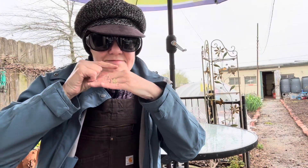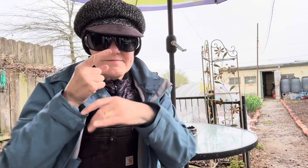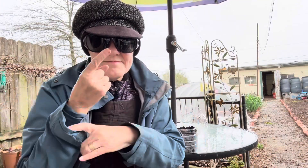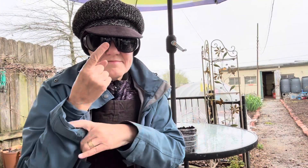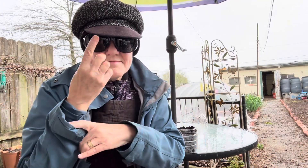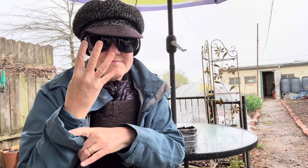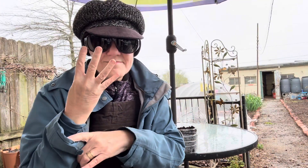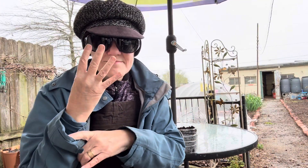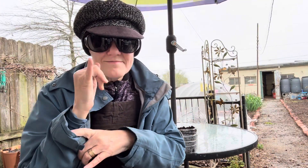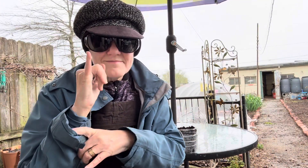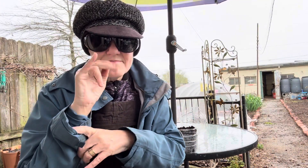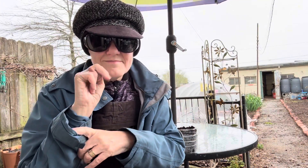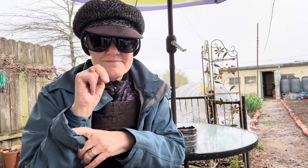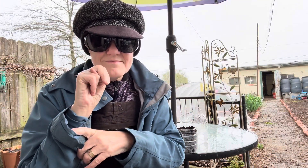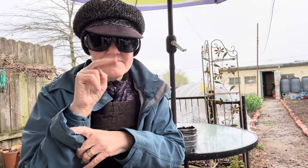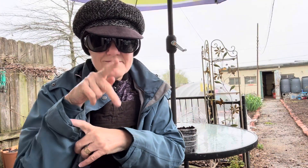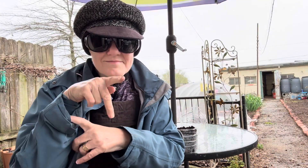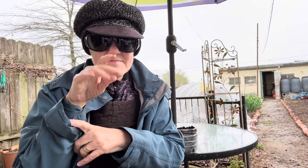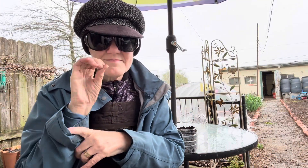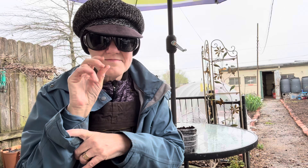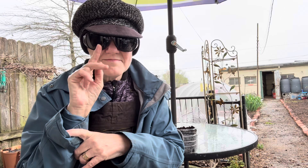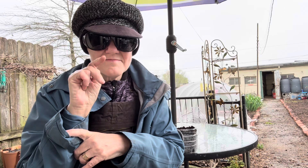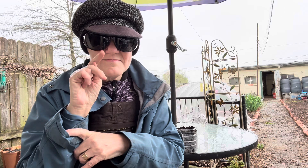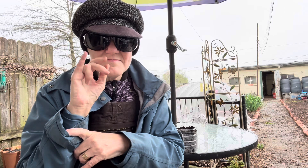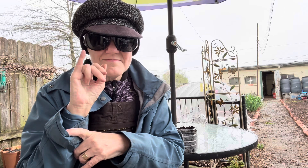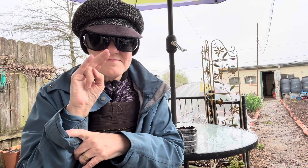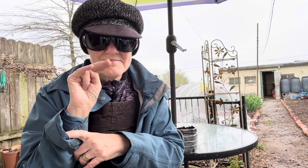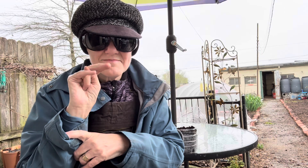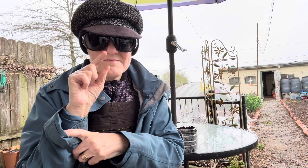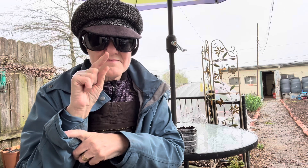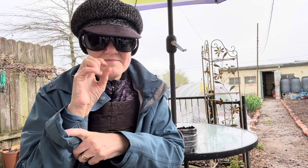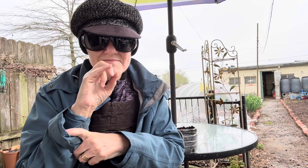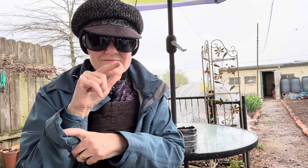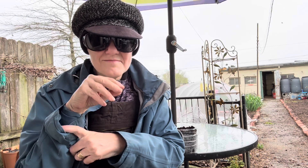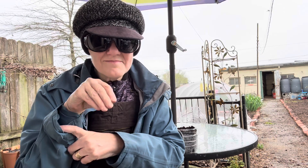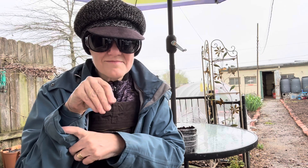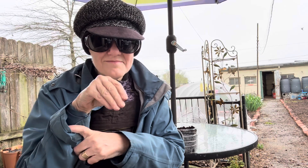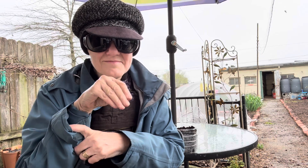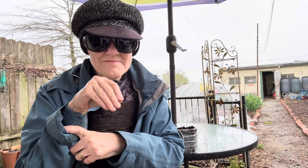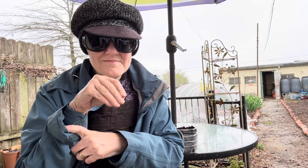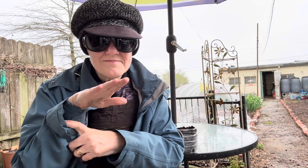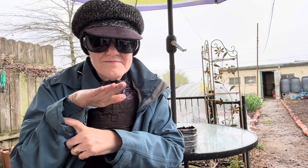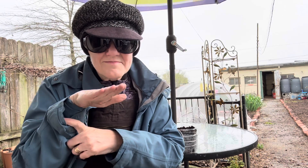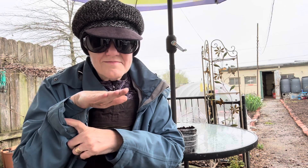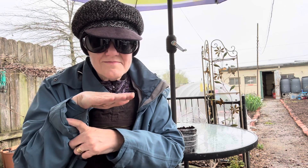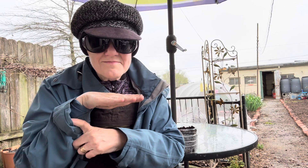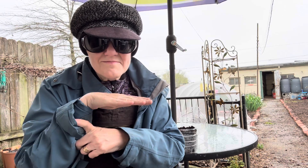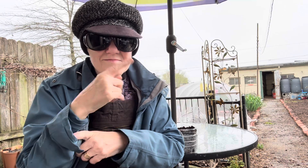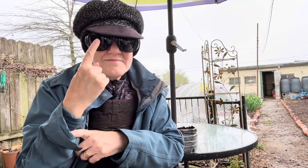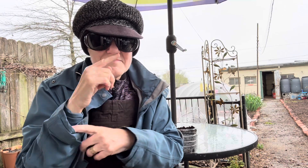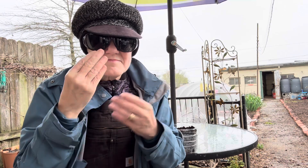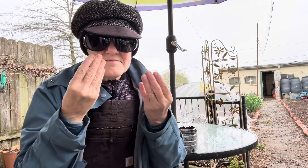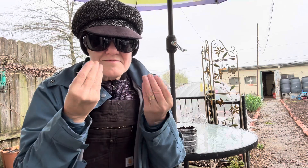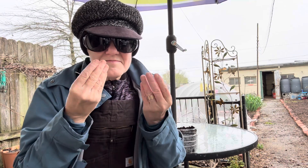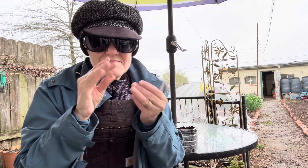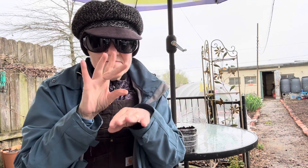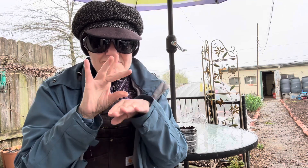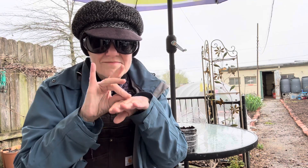Now I'm just going to lightly cover the seeds with soil, just 1/4 of an inch. I'm going to pat it down well to make